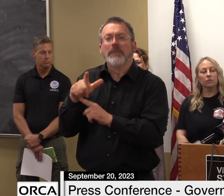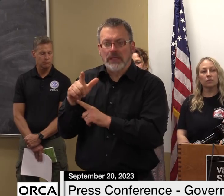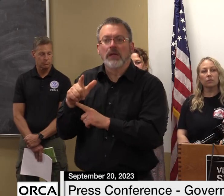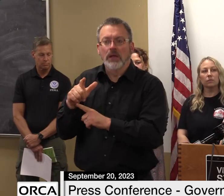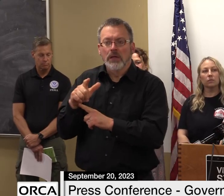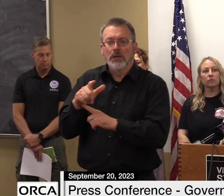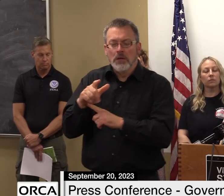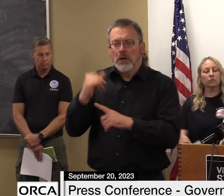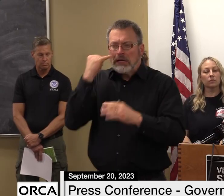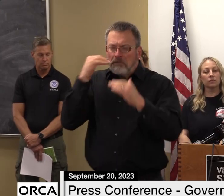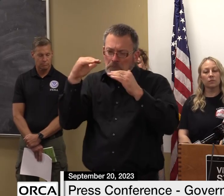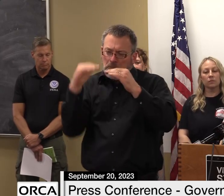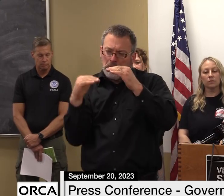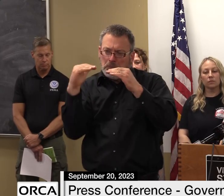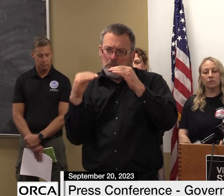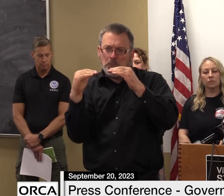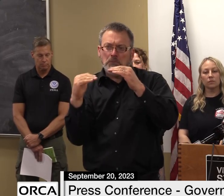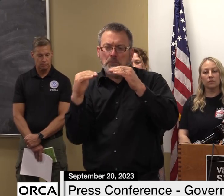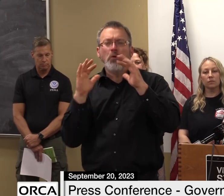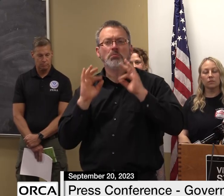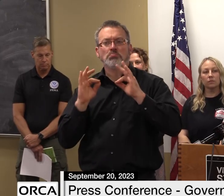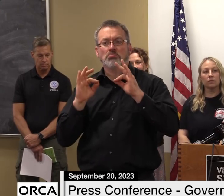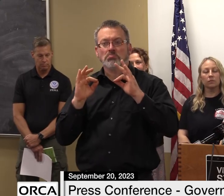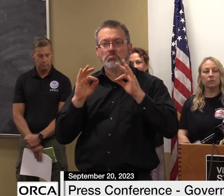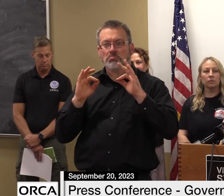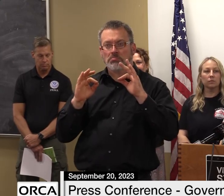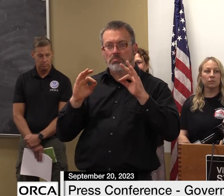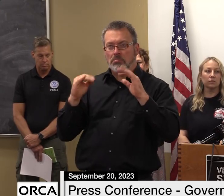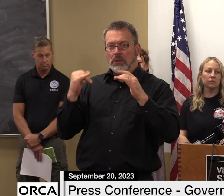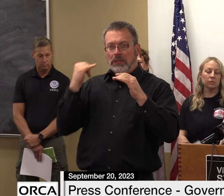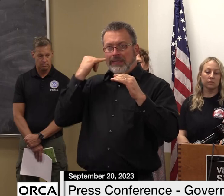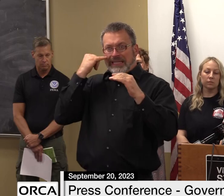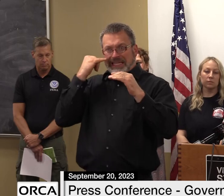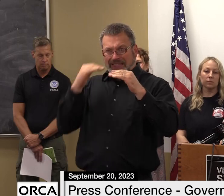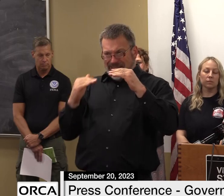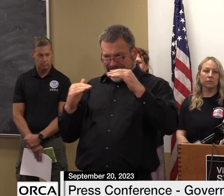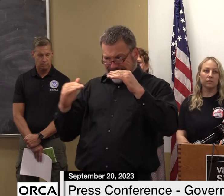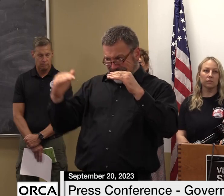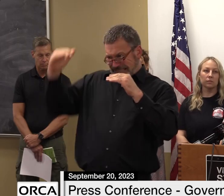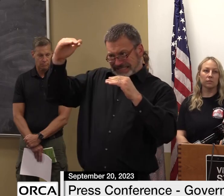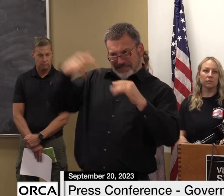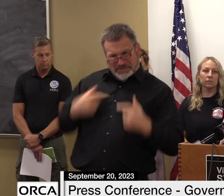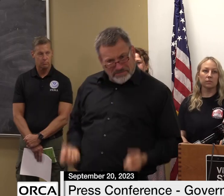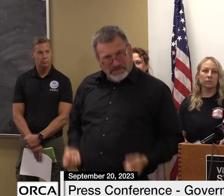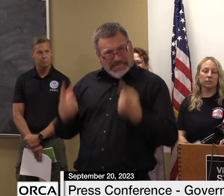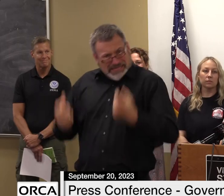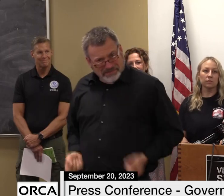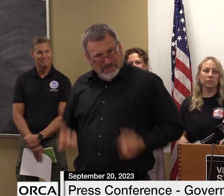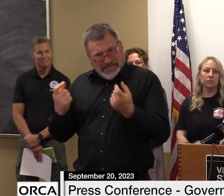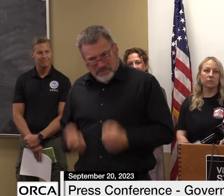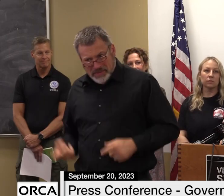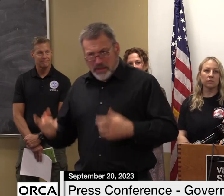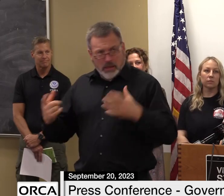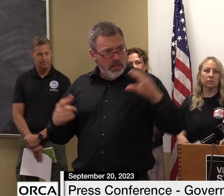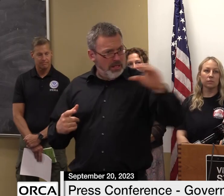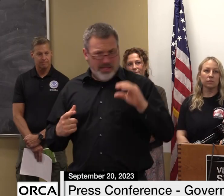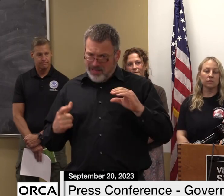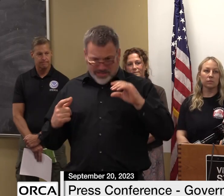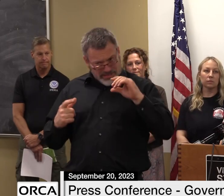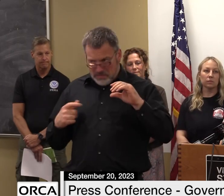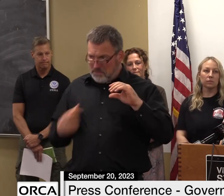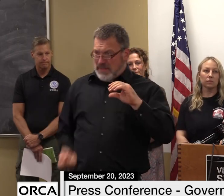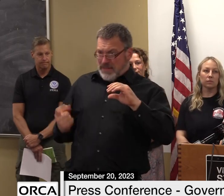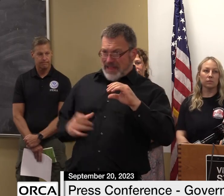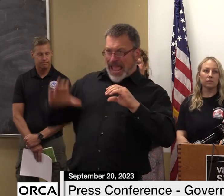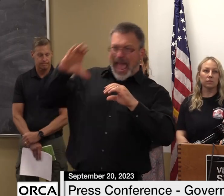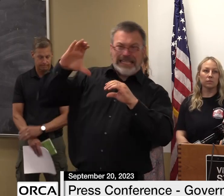But if you feel like you have evidence that shows you should get a larger award, I can't promise your award will be adjusted, but I do know that